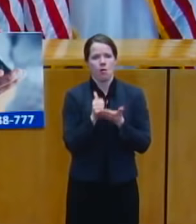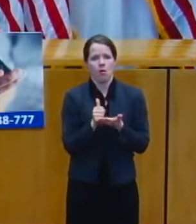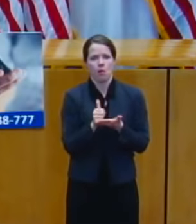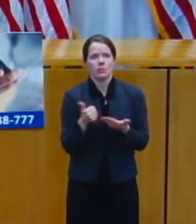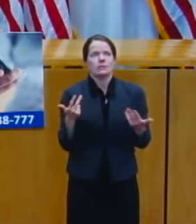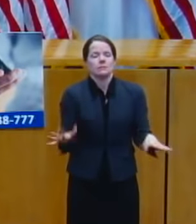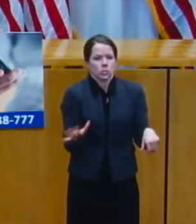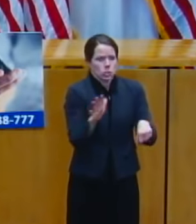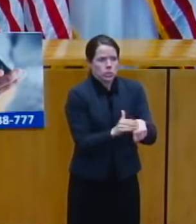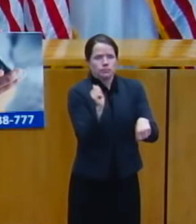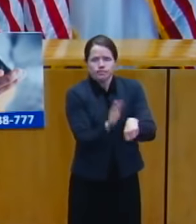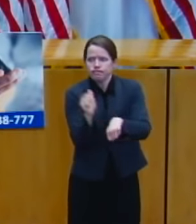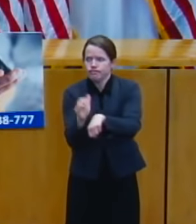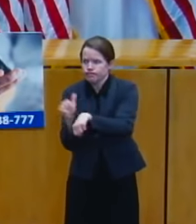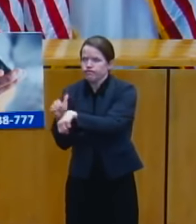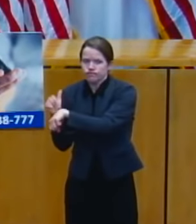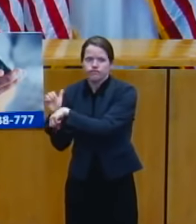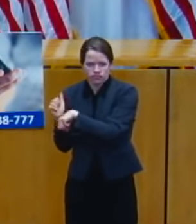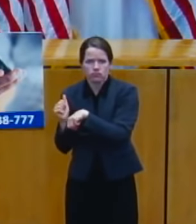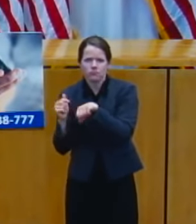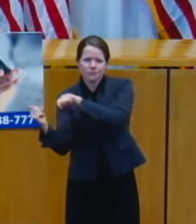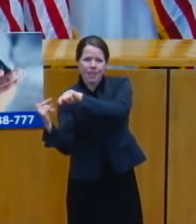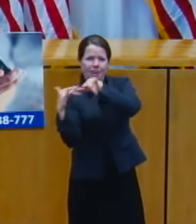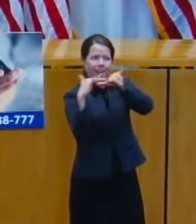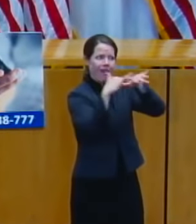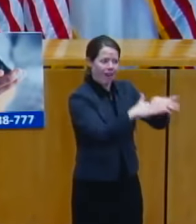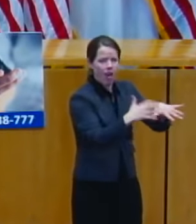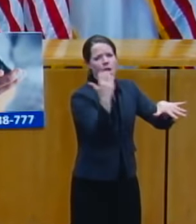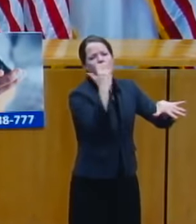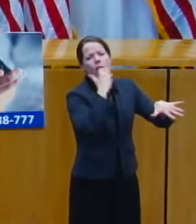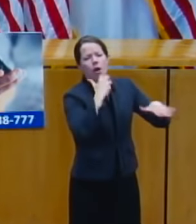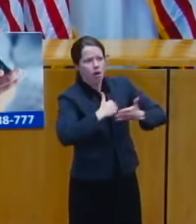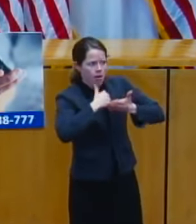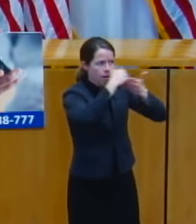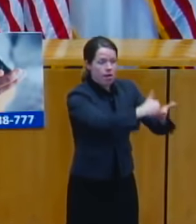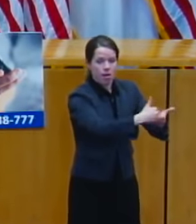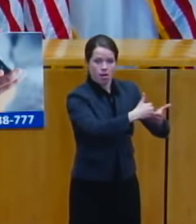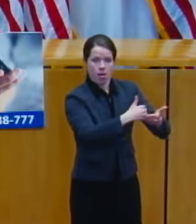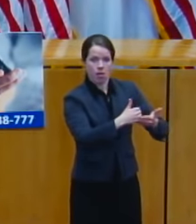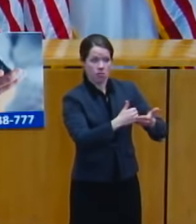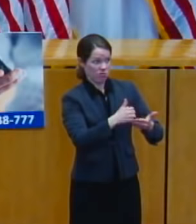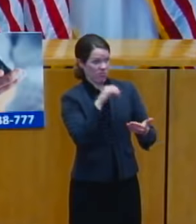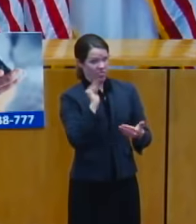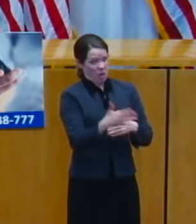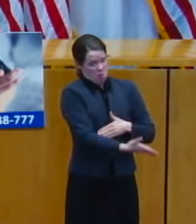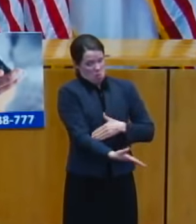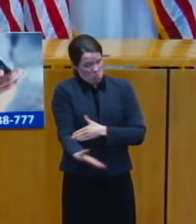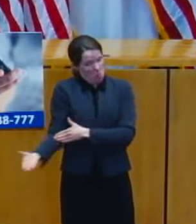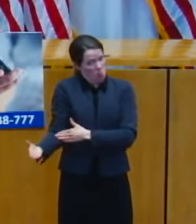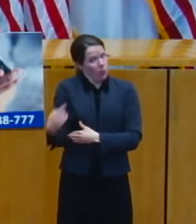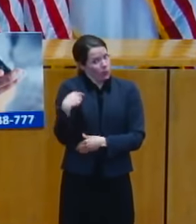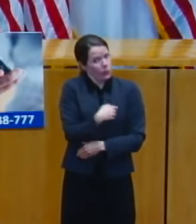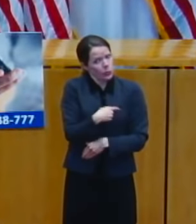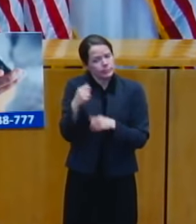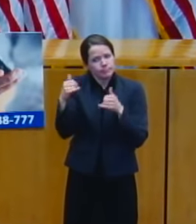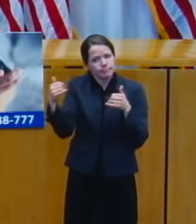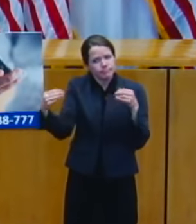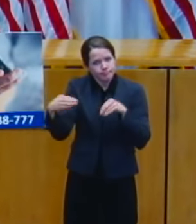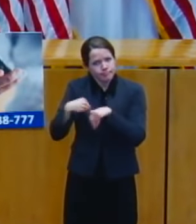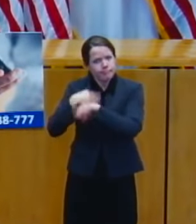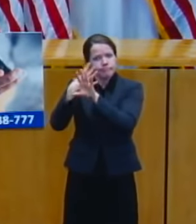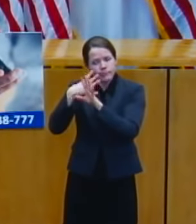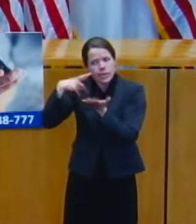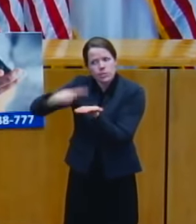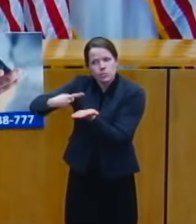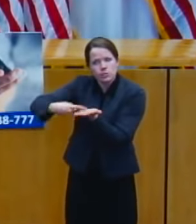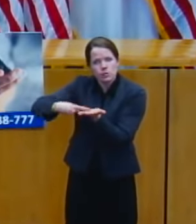us and with our existing healthcare system. And it's part of the reason why we talk almost every morning to most of the major healthcare systems in Massachusetts to get